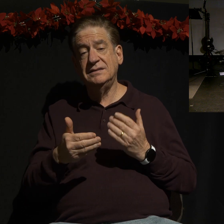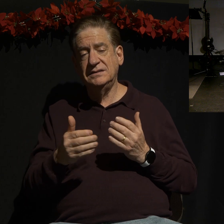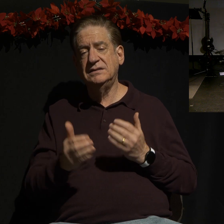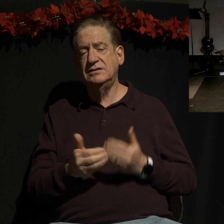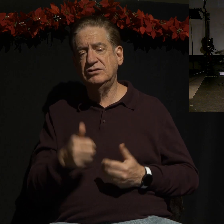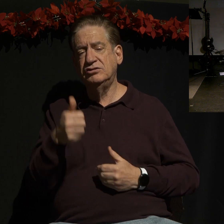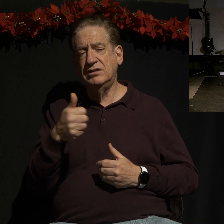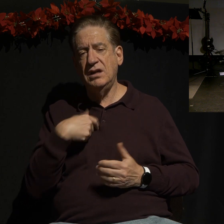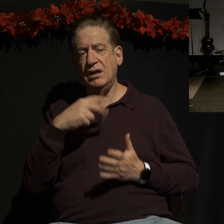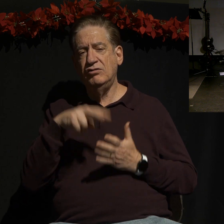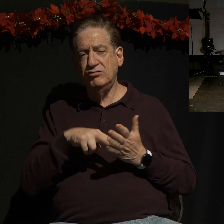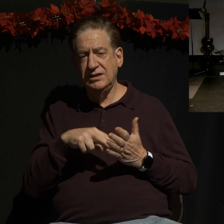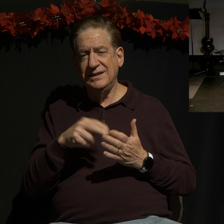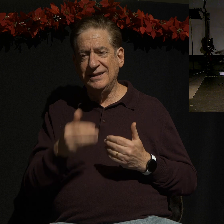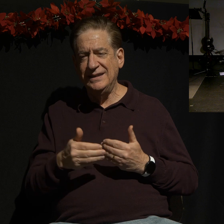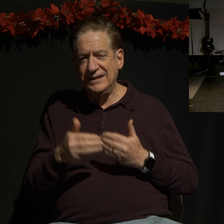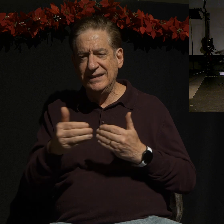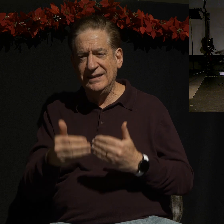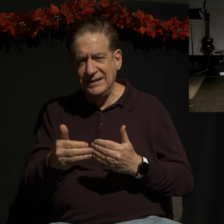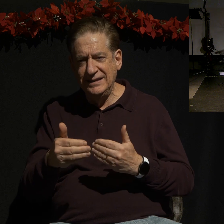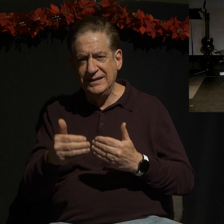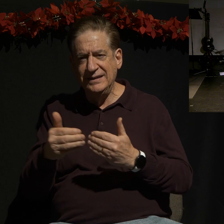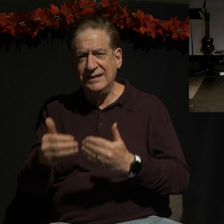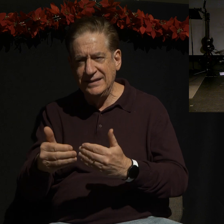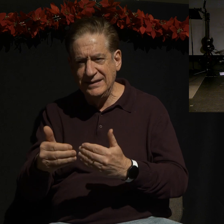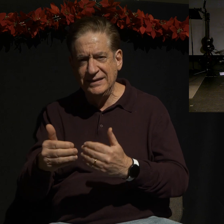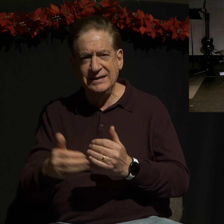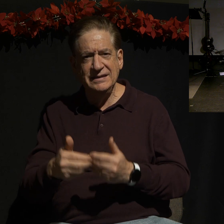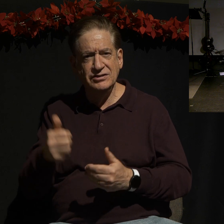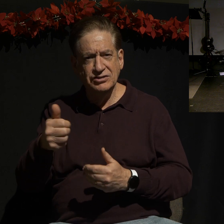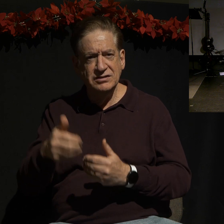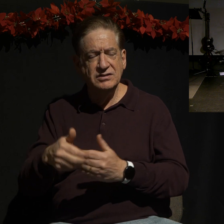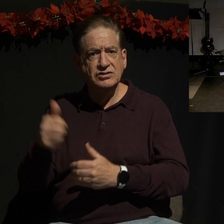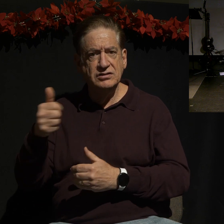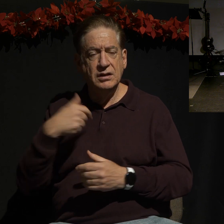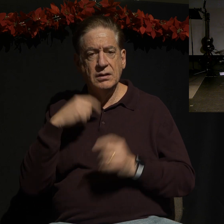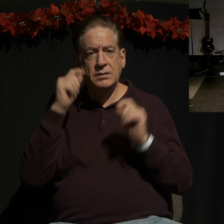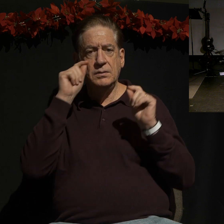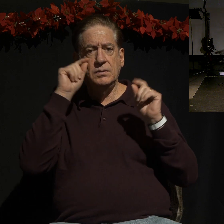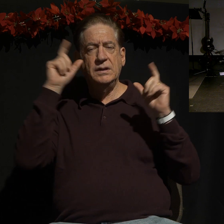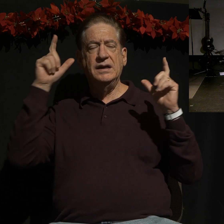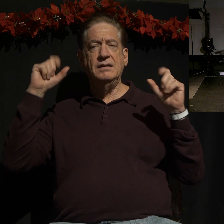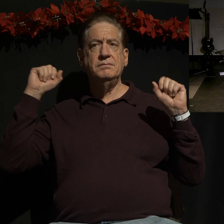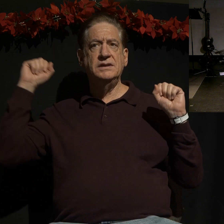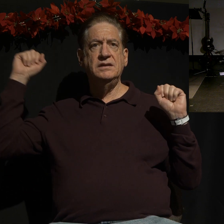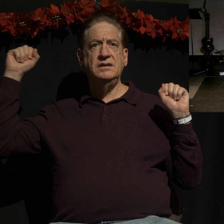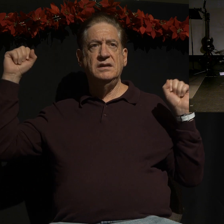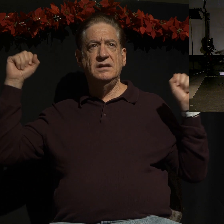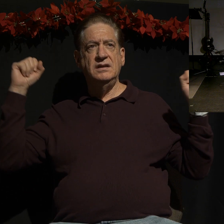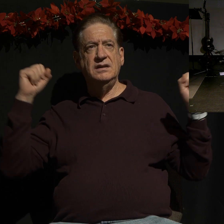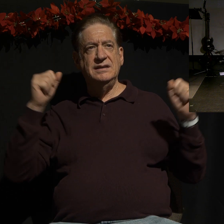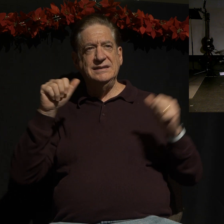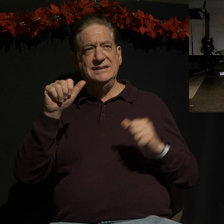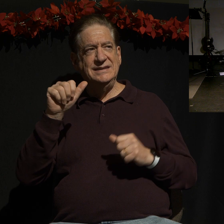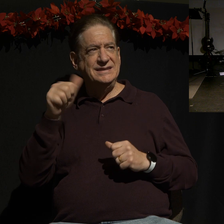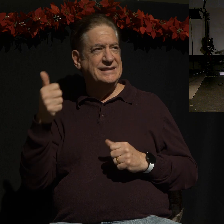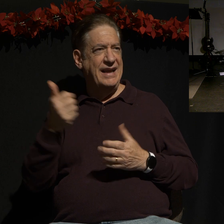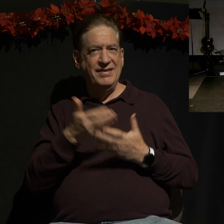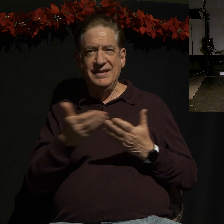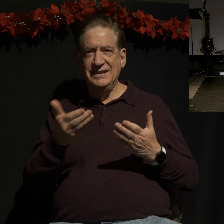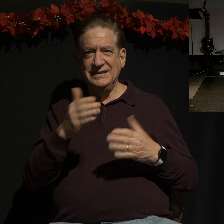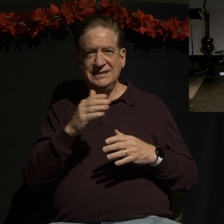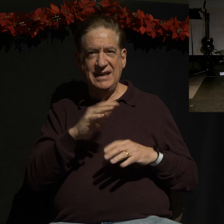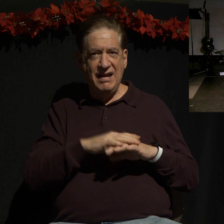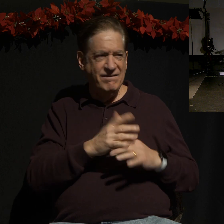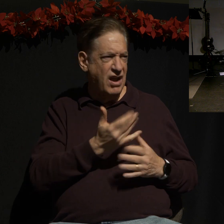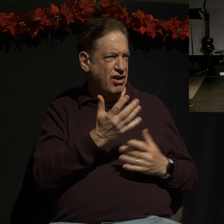I read, the next day it's a little easier. Now consider this. I wake up, there's 10 things on fire. I got 20 emails